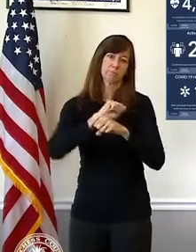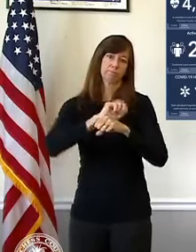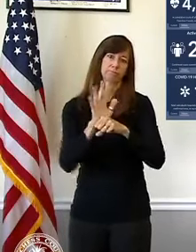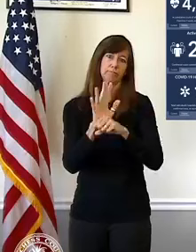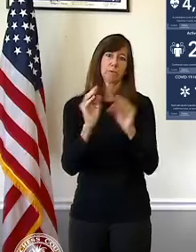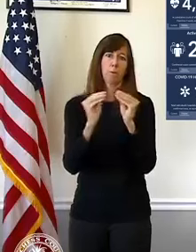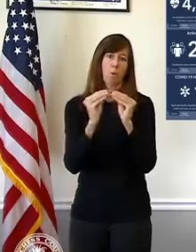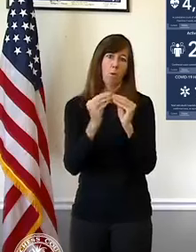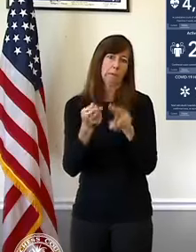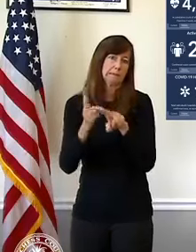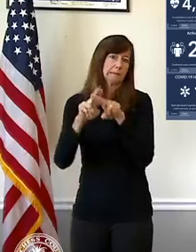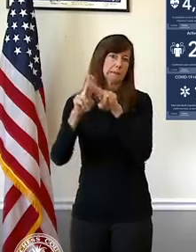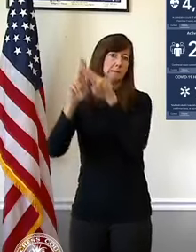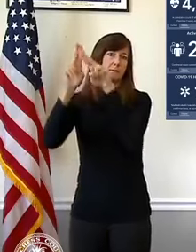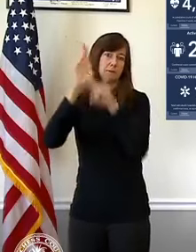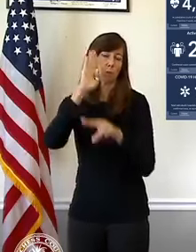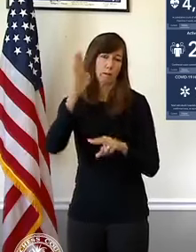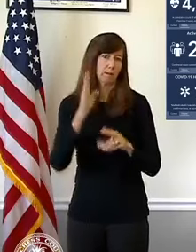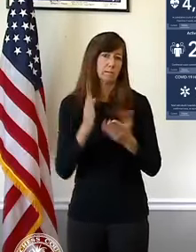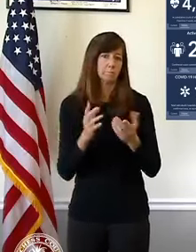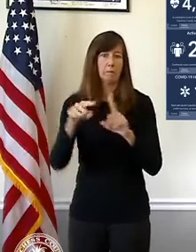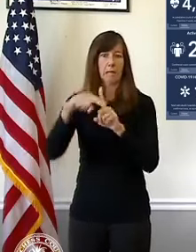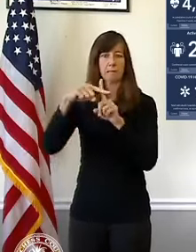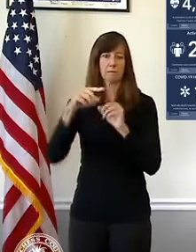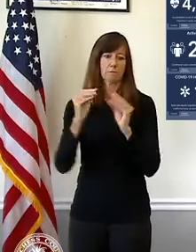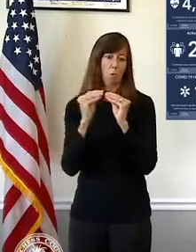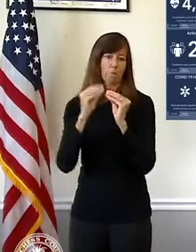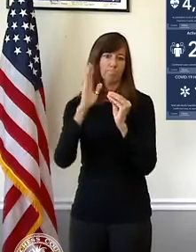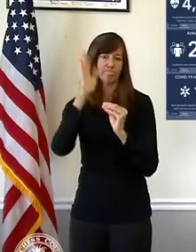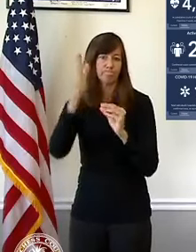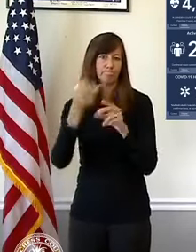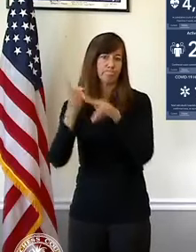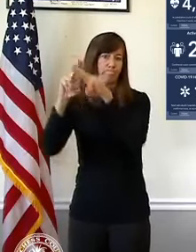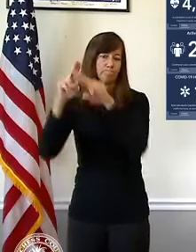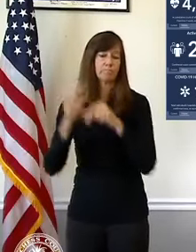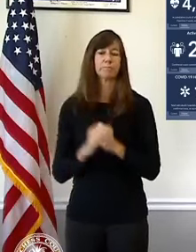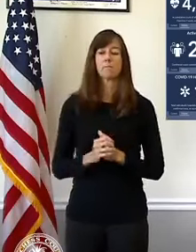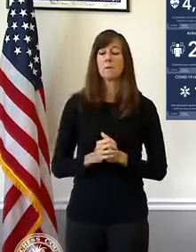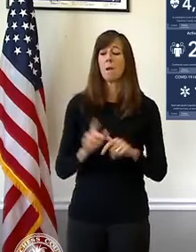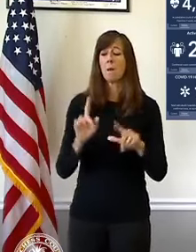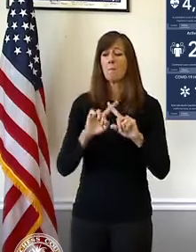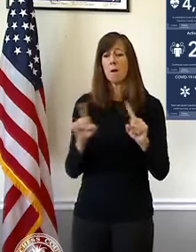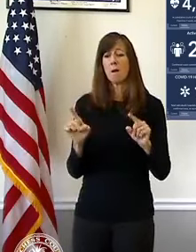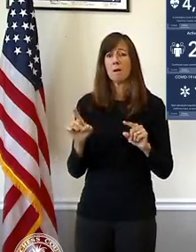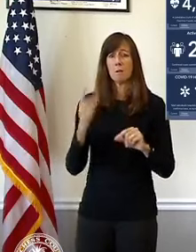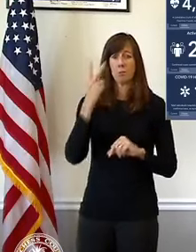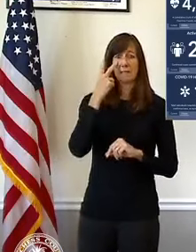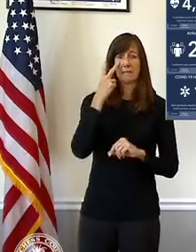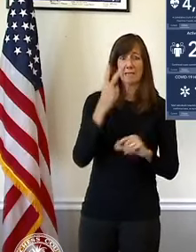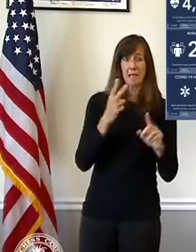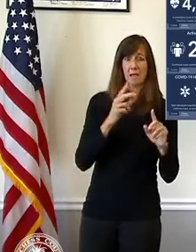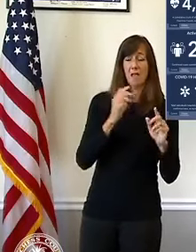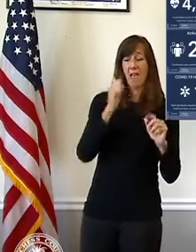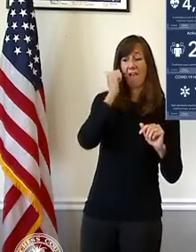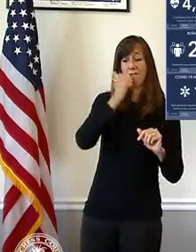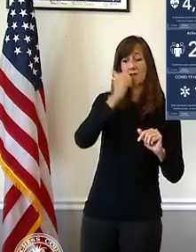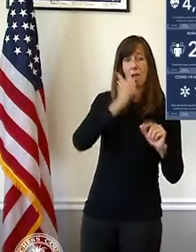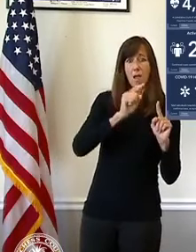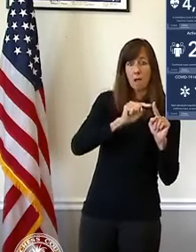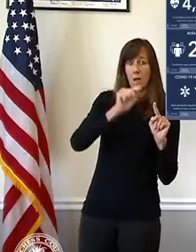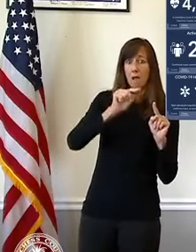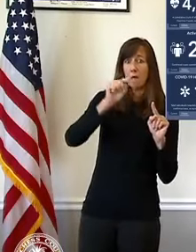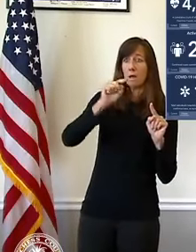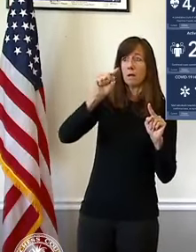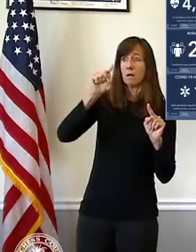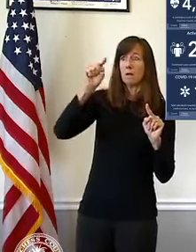going to increase. Now, we're not seeing that trend. We're just seeing day-to-day